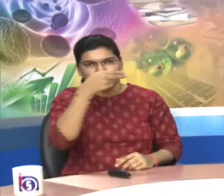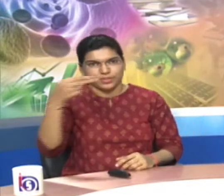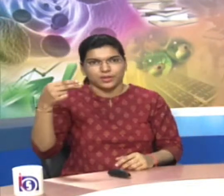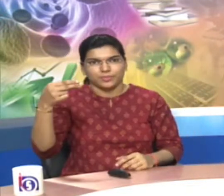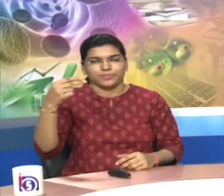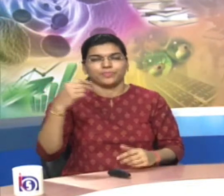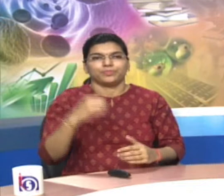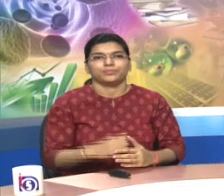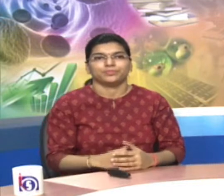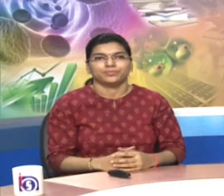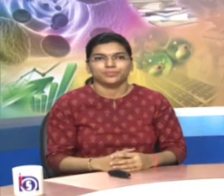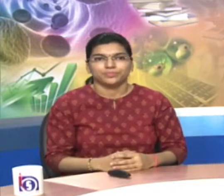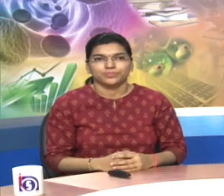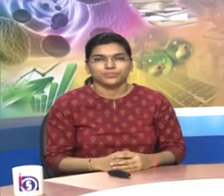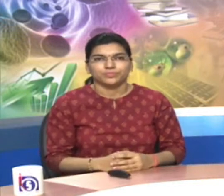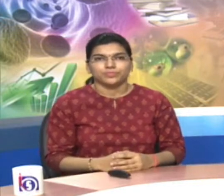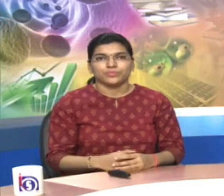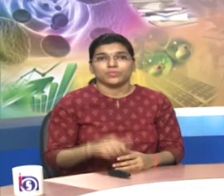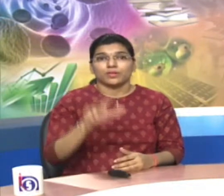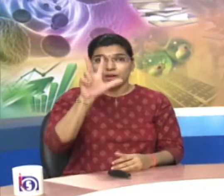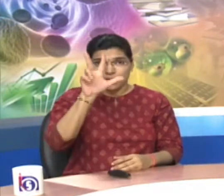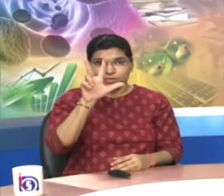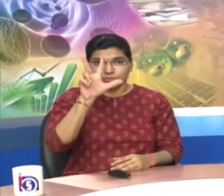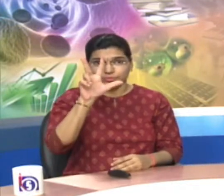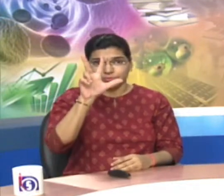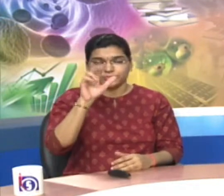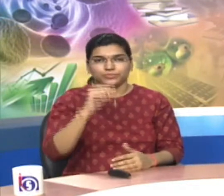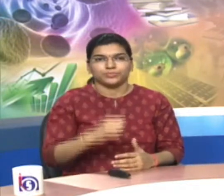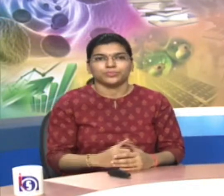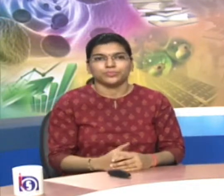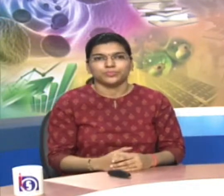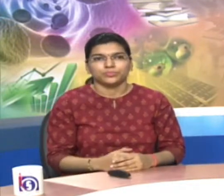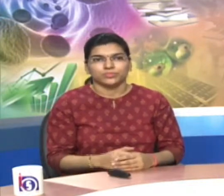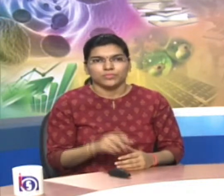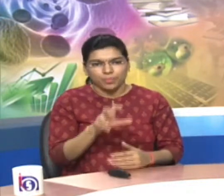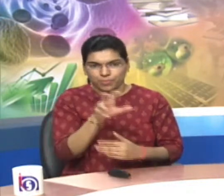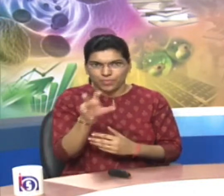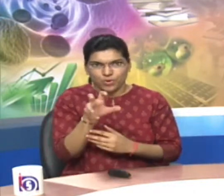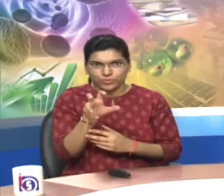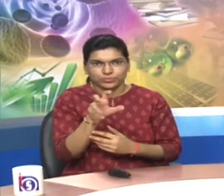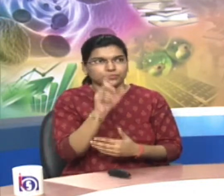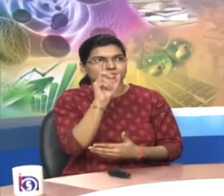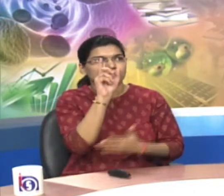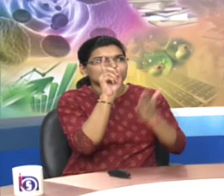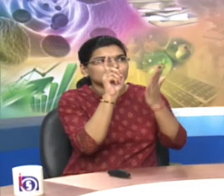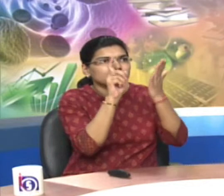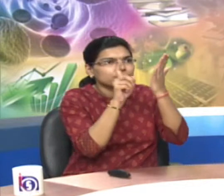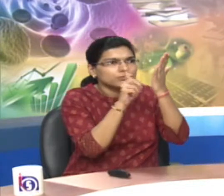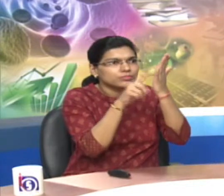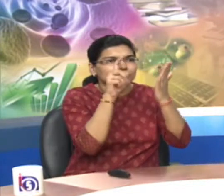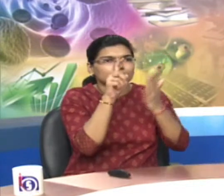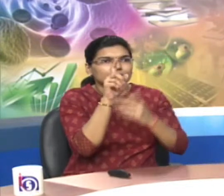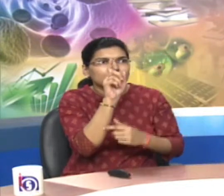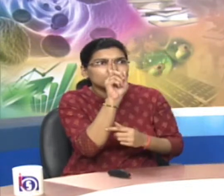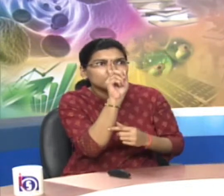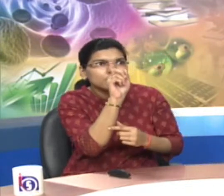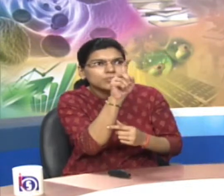together in one group, you can say that is paragraph. Eighth word is click.